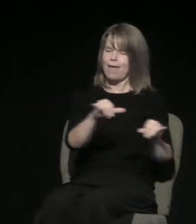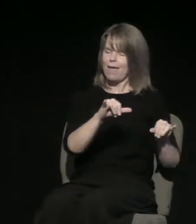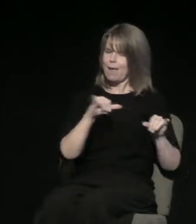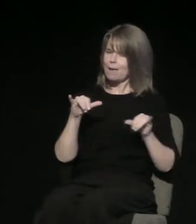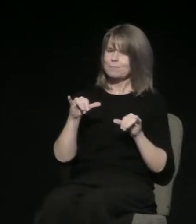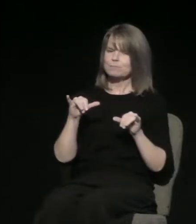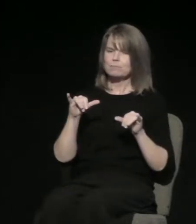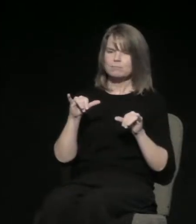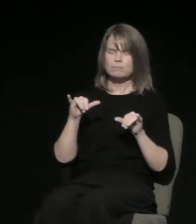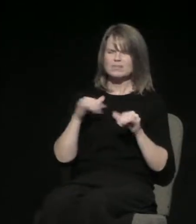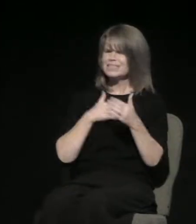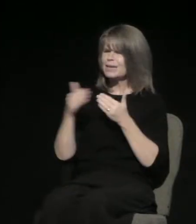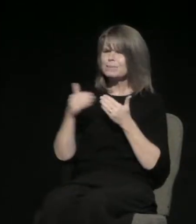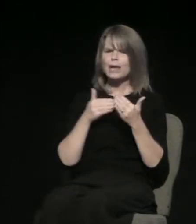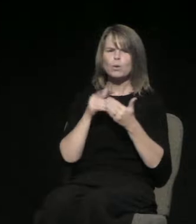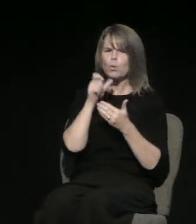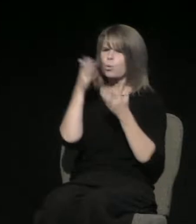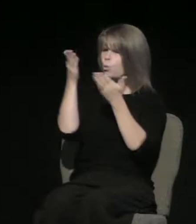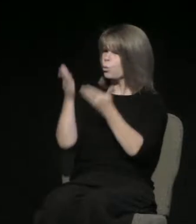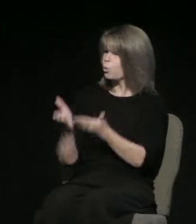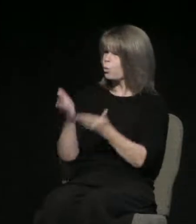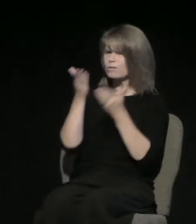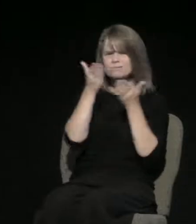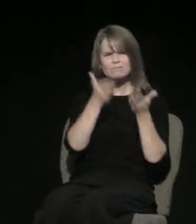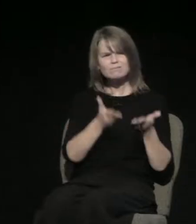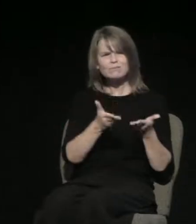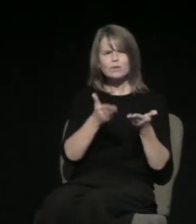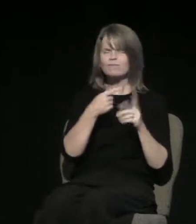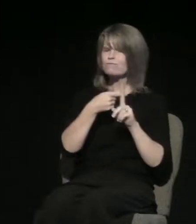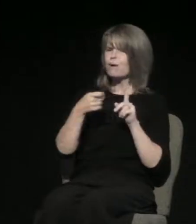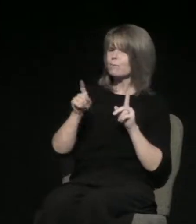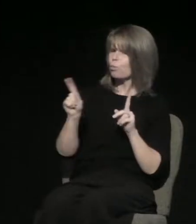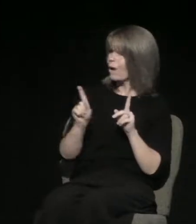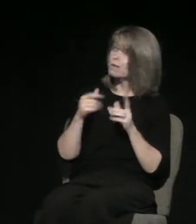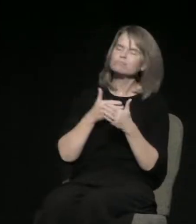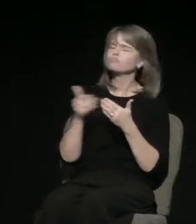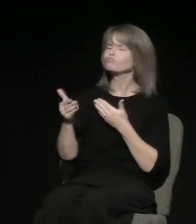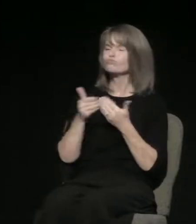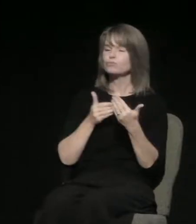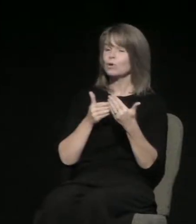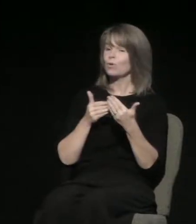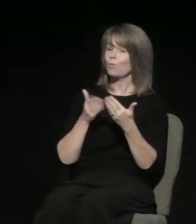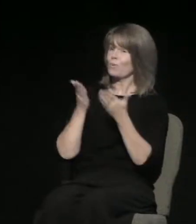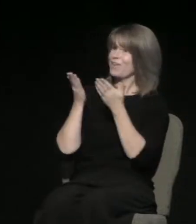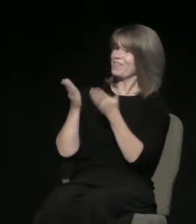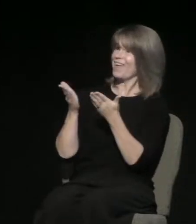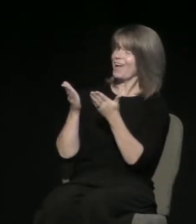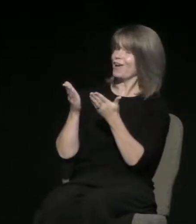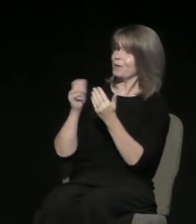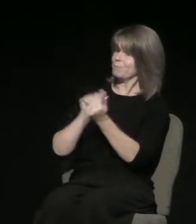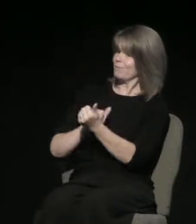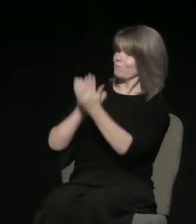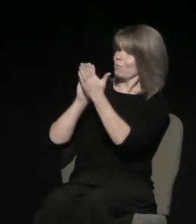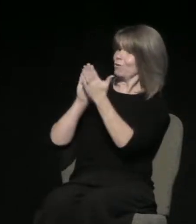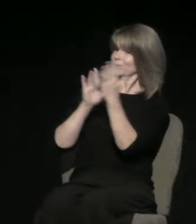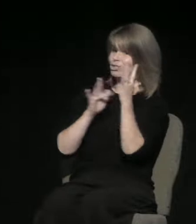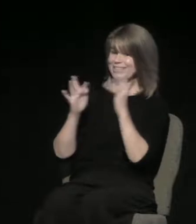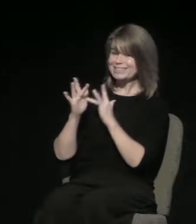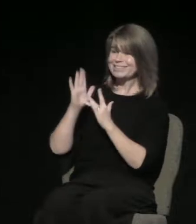It doesn't matter Who you are Or where you've come from When you walk Into this room And when we stand Around the cross We are one